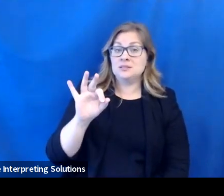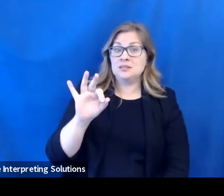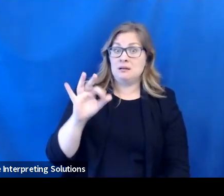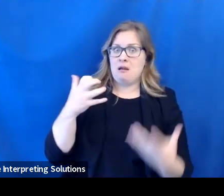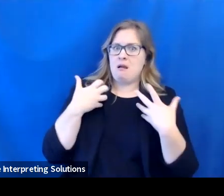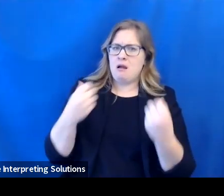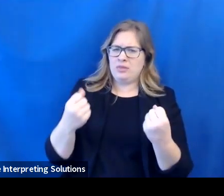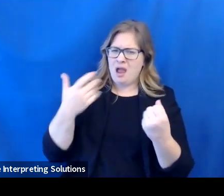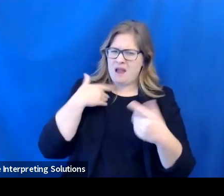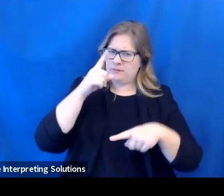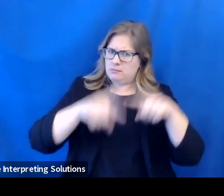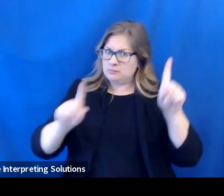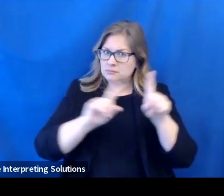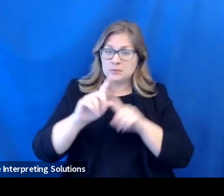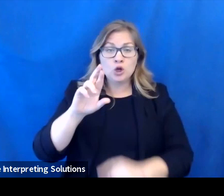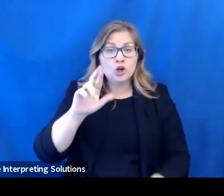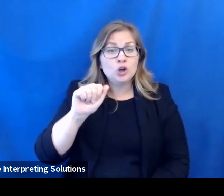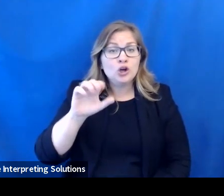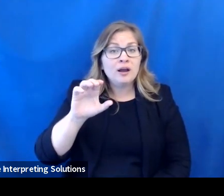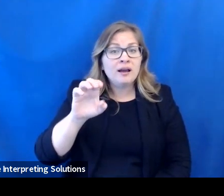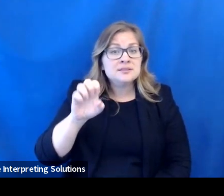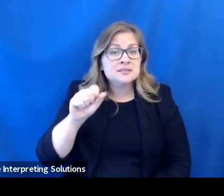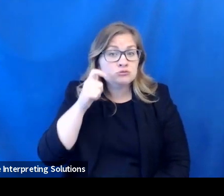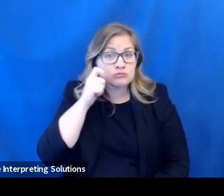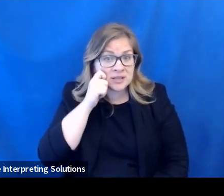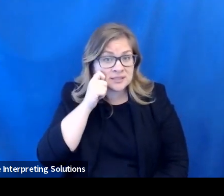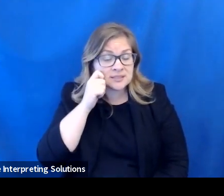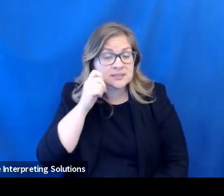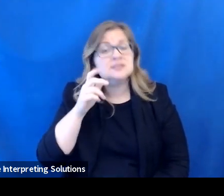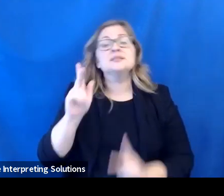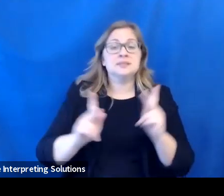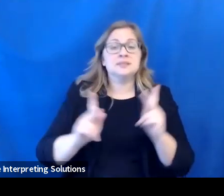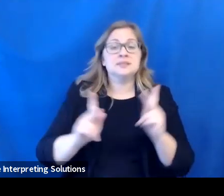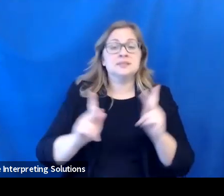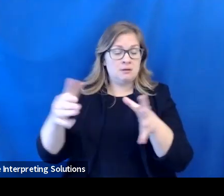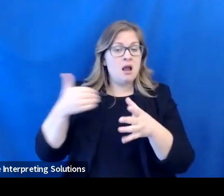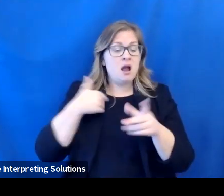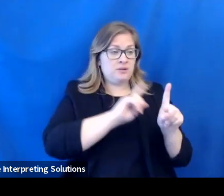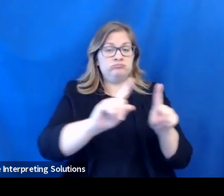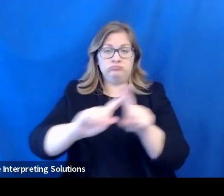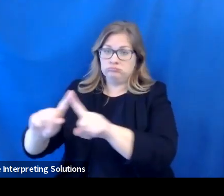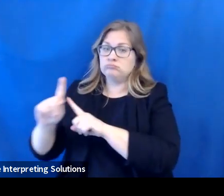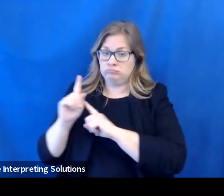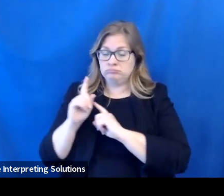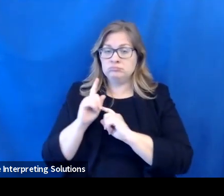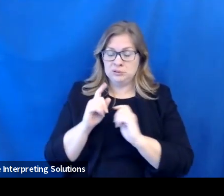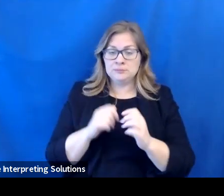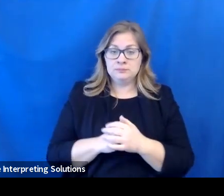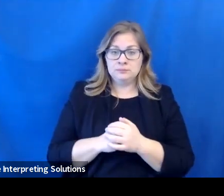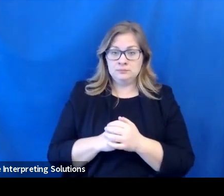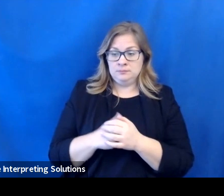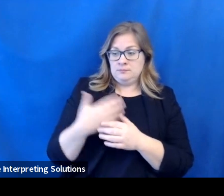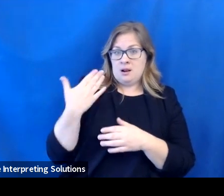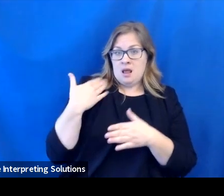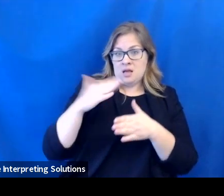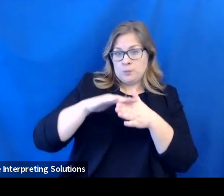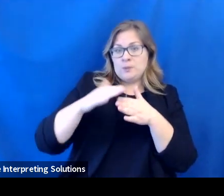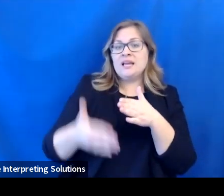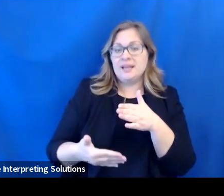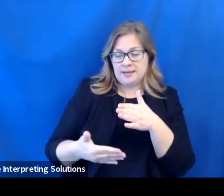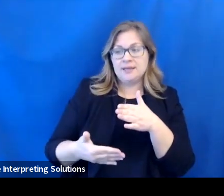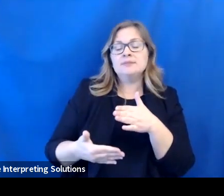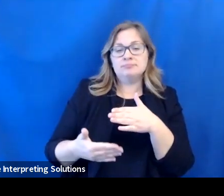impacting Minnesota's diverse populations. Over the weekend, we started sharing available information about